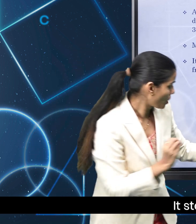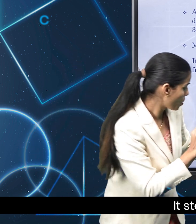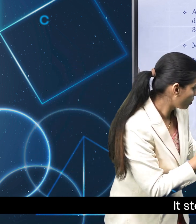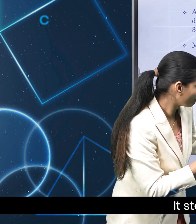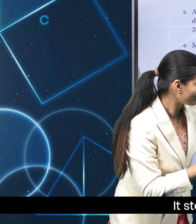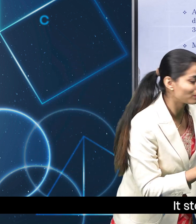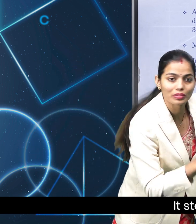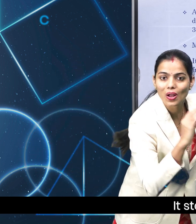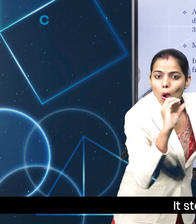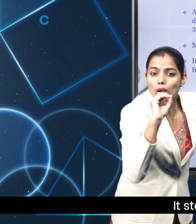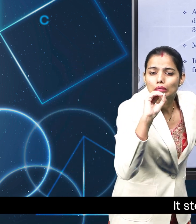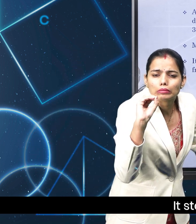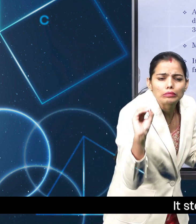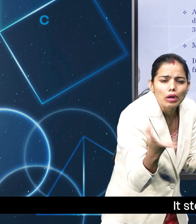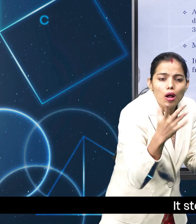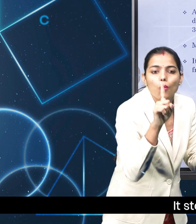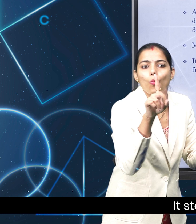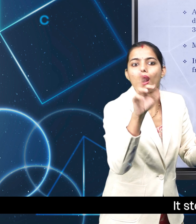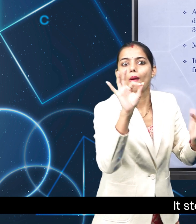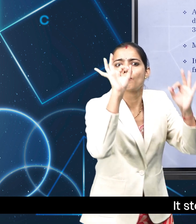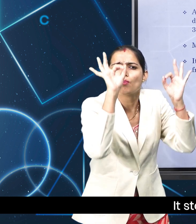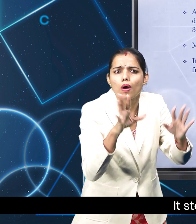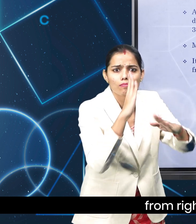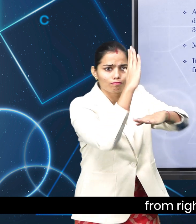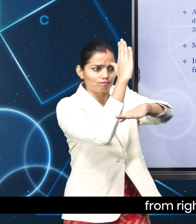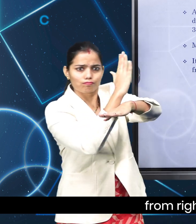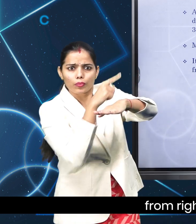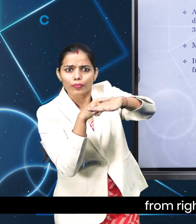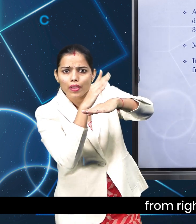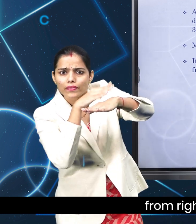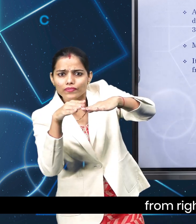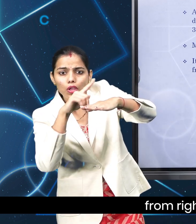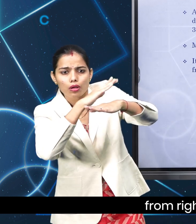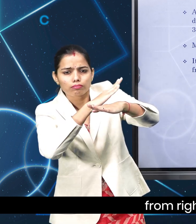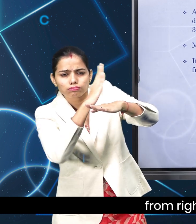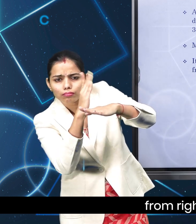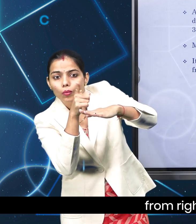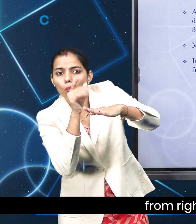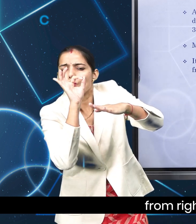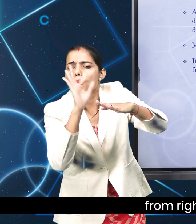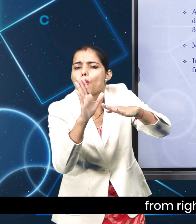from 0 degree to 180 degree, from right to left and vice versa.